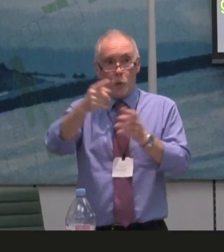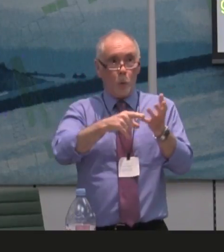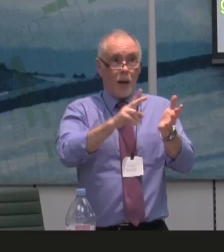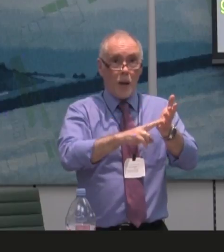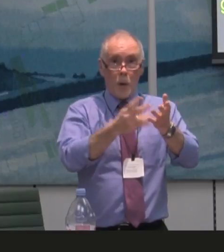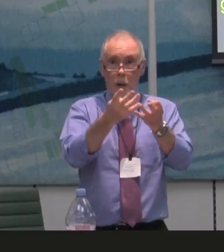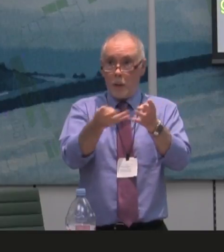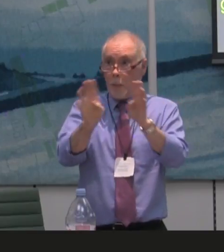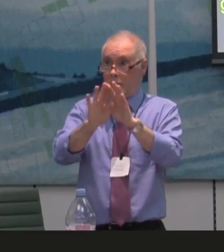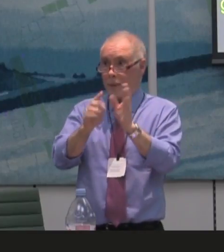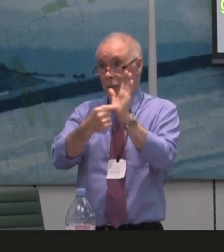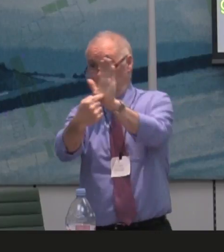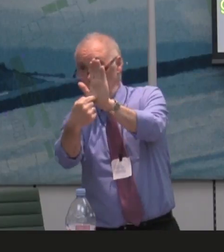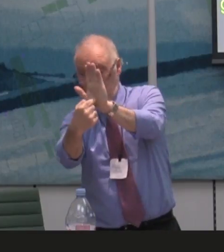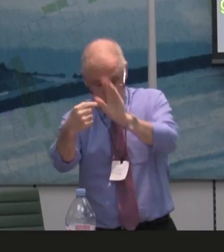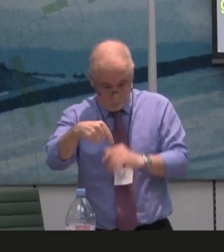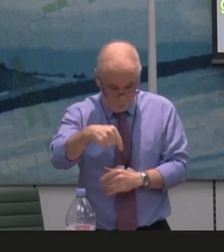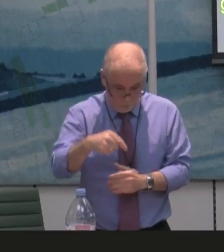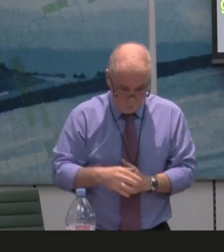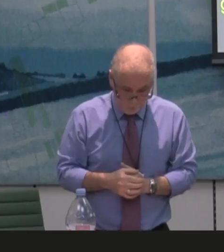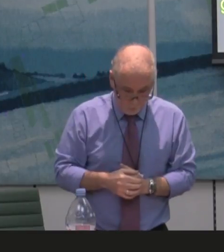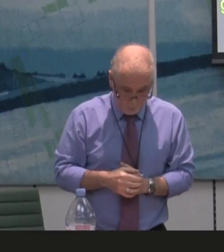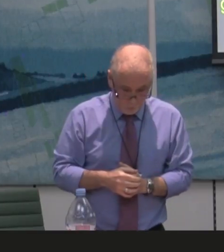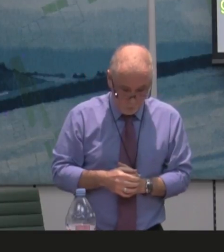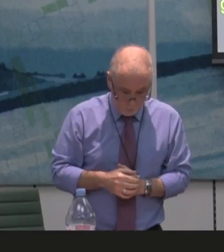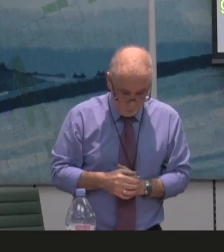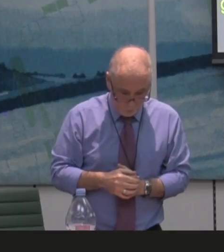and was also recently presented to the UN in Geneva.